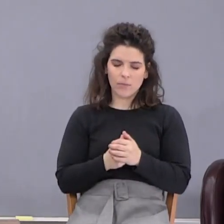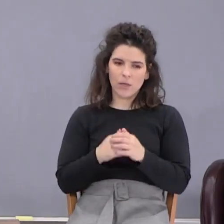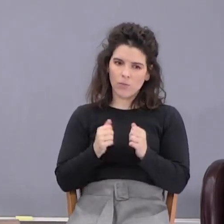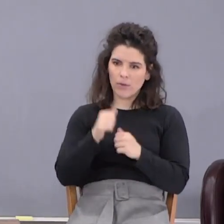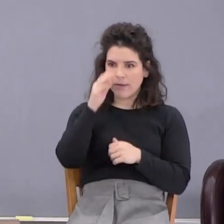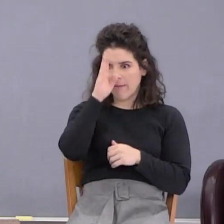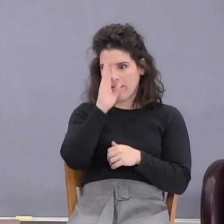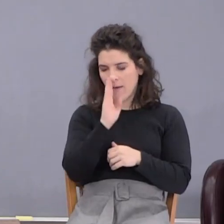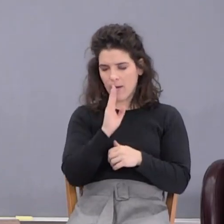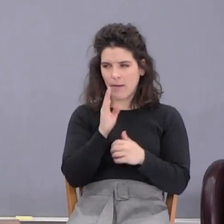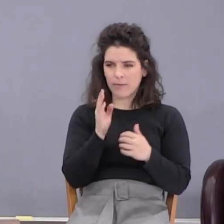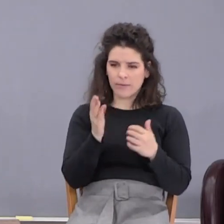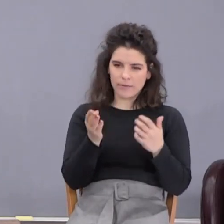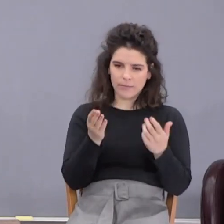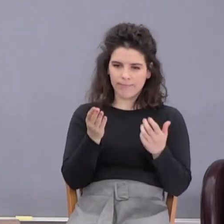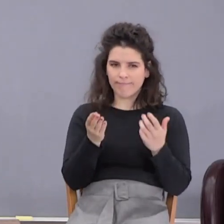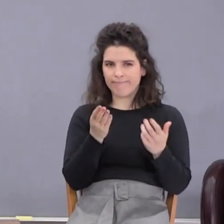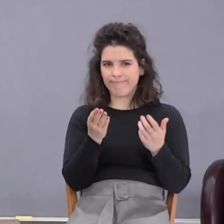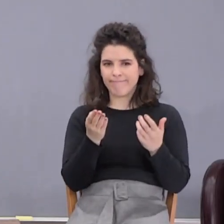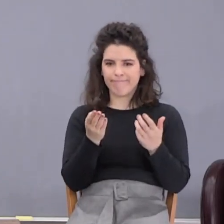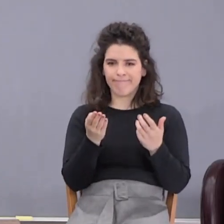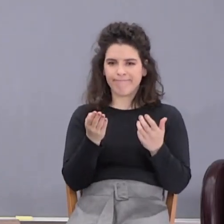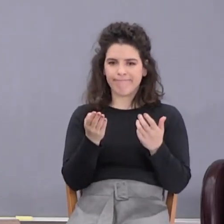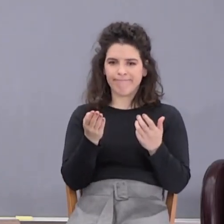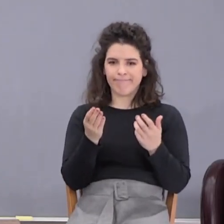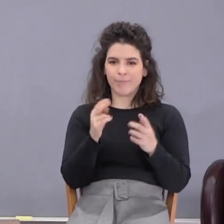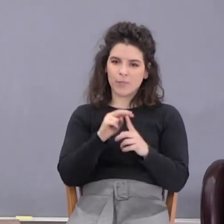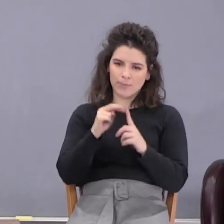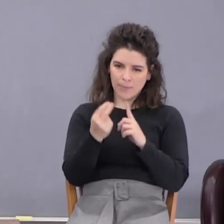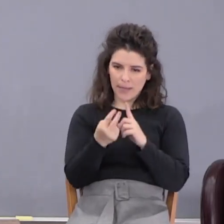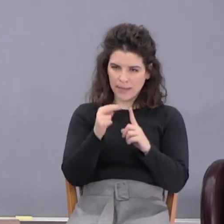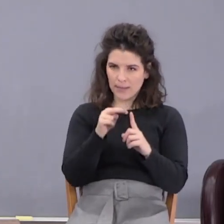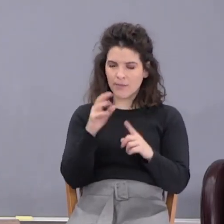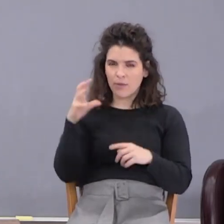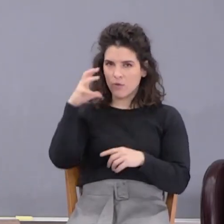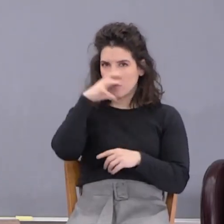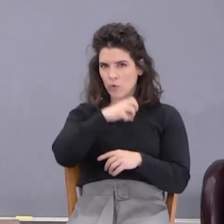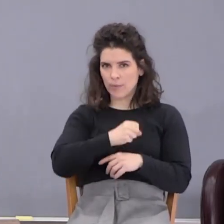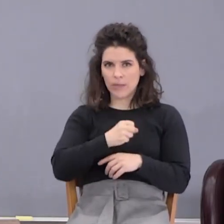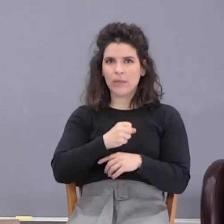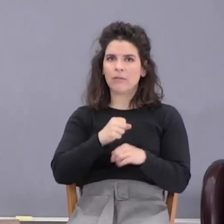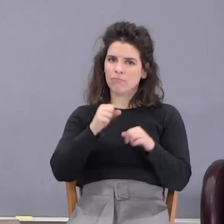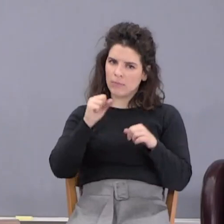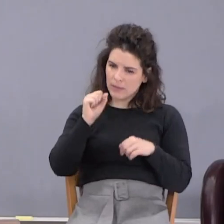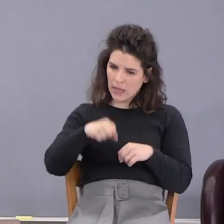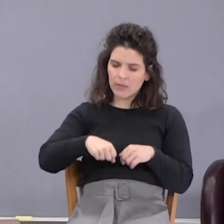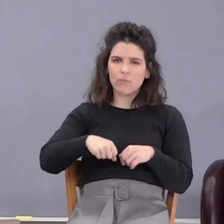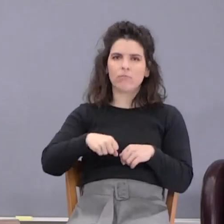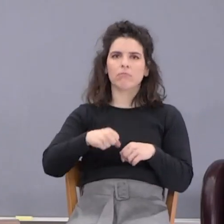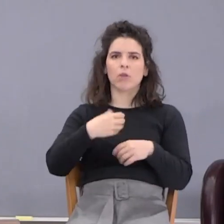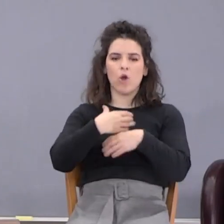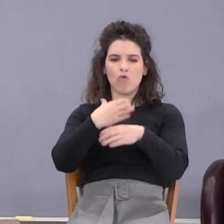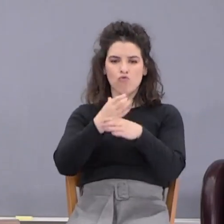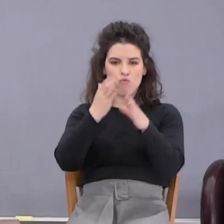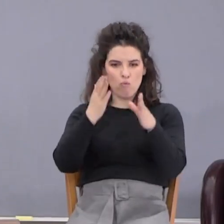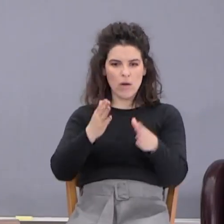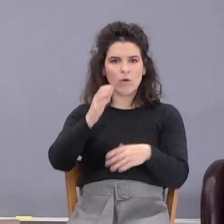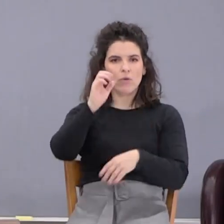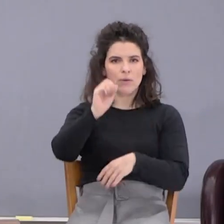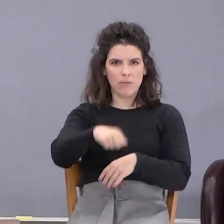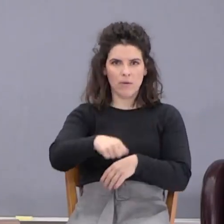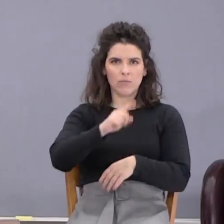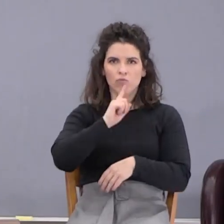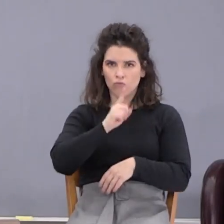concerned, the presumption is there is a creator. And if